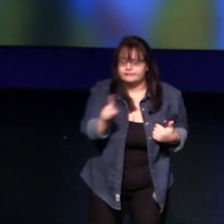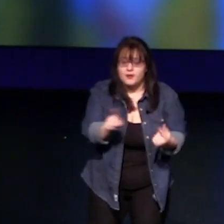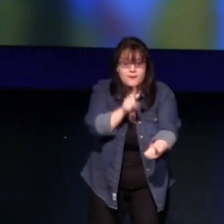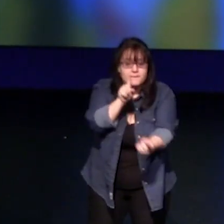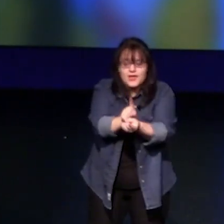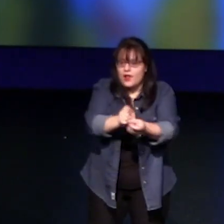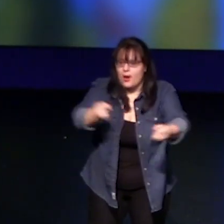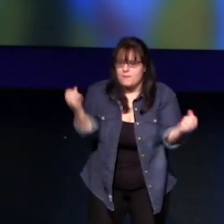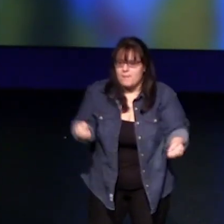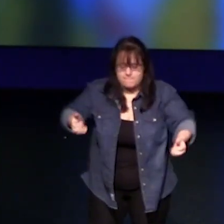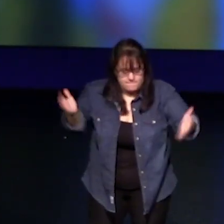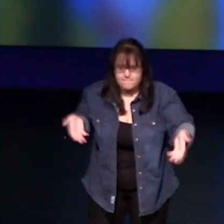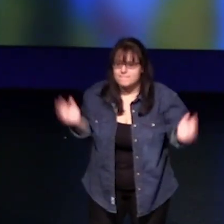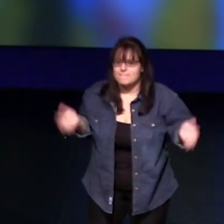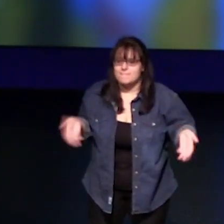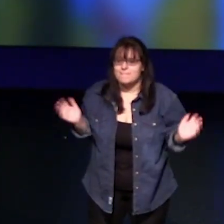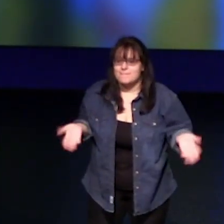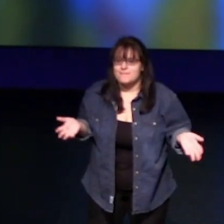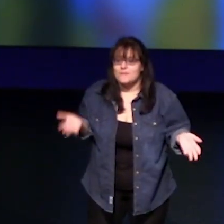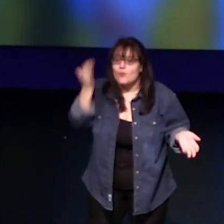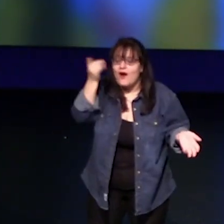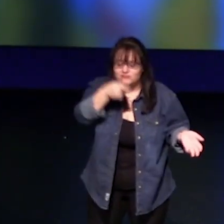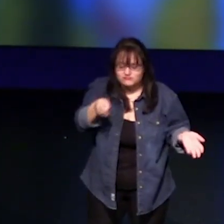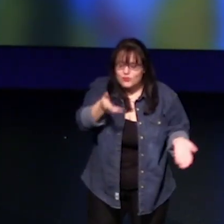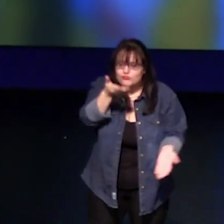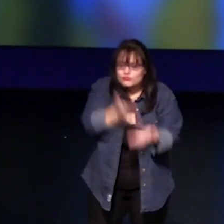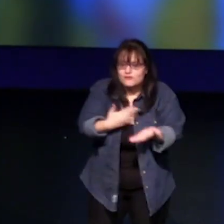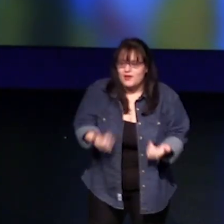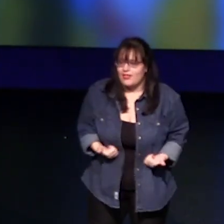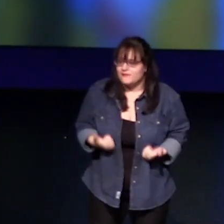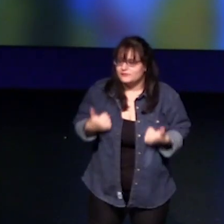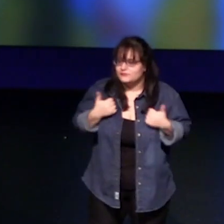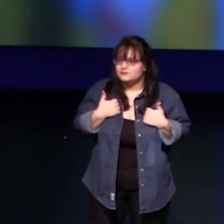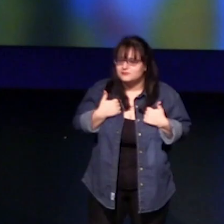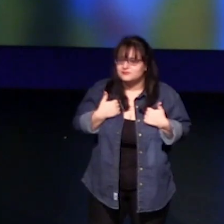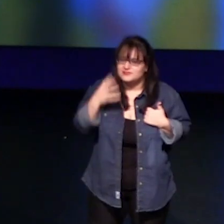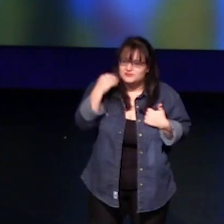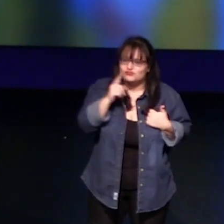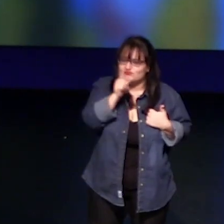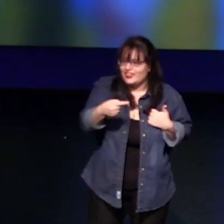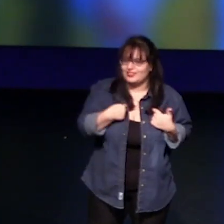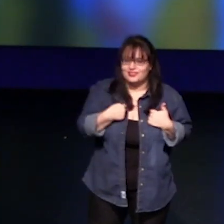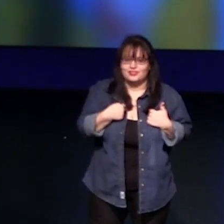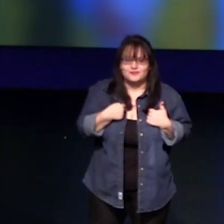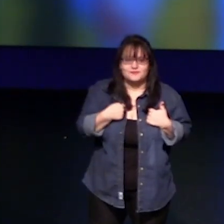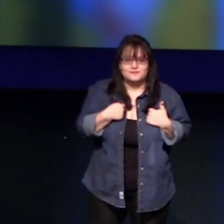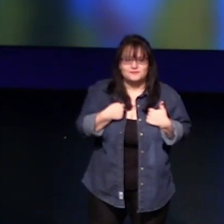people, those isolated and those interconnected. those whose lives affirm